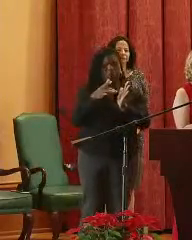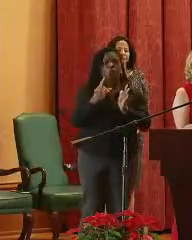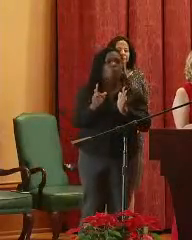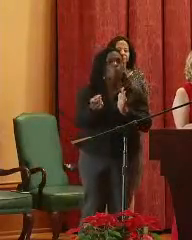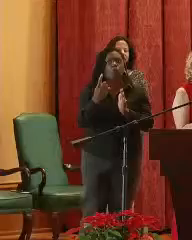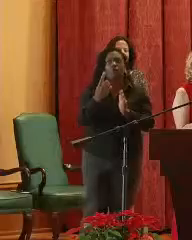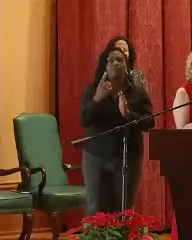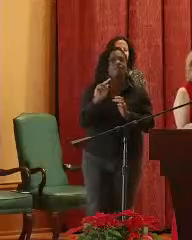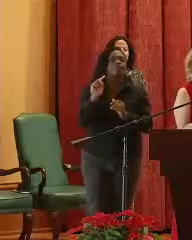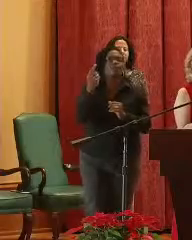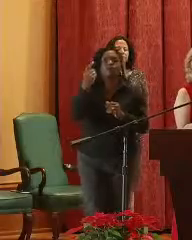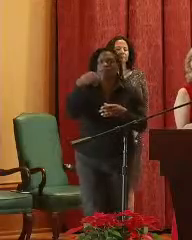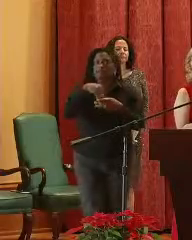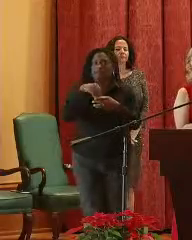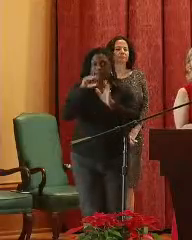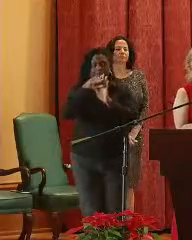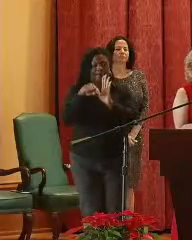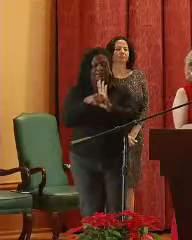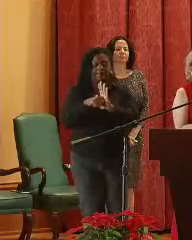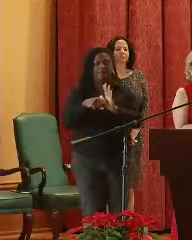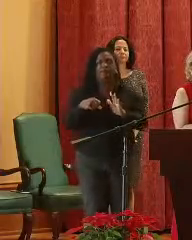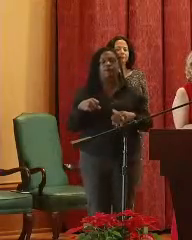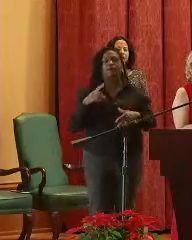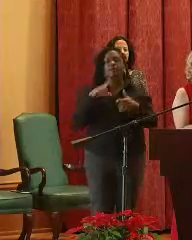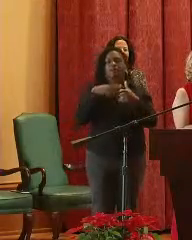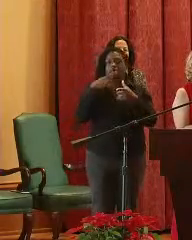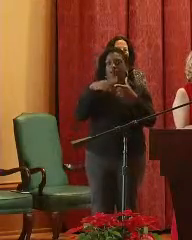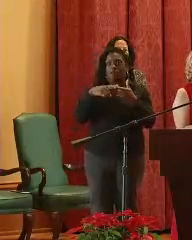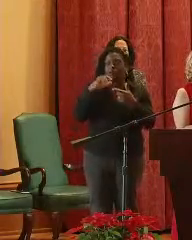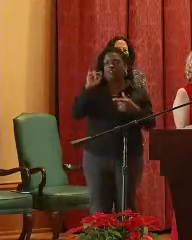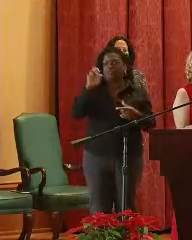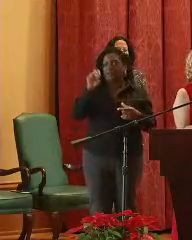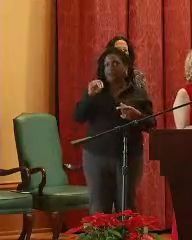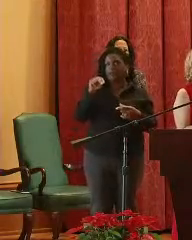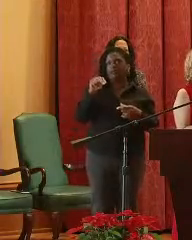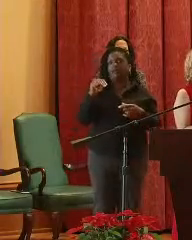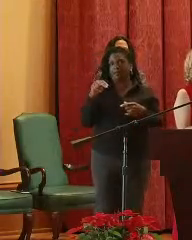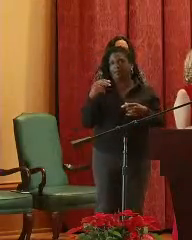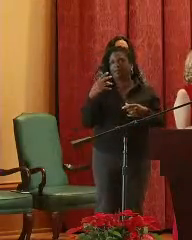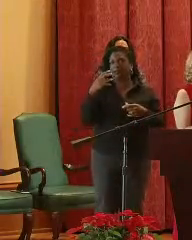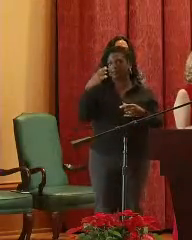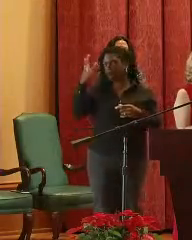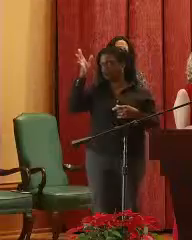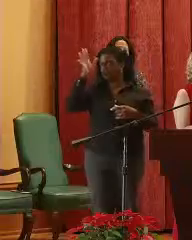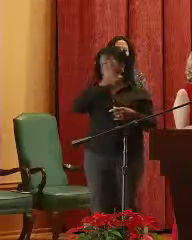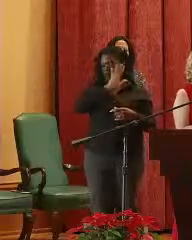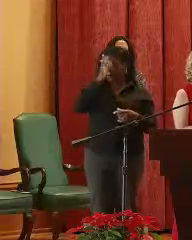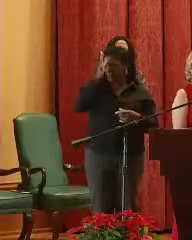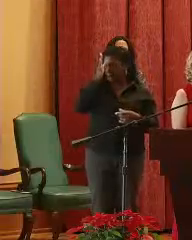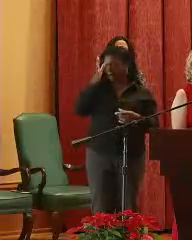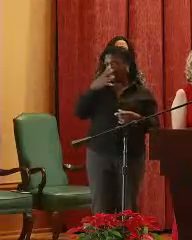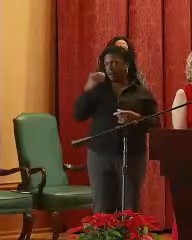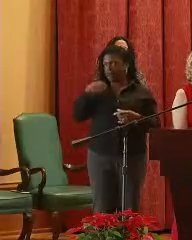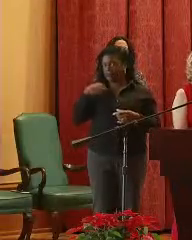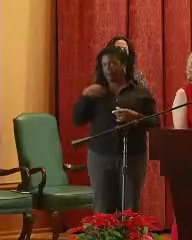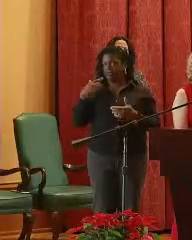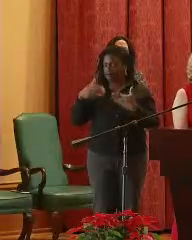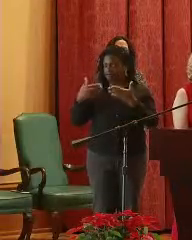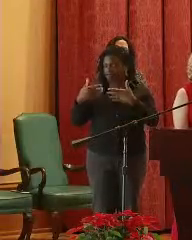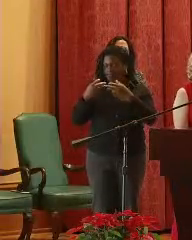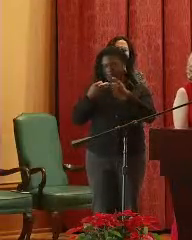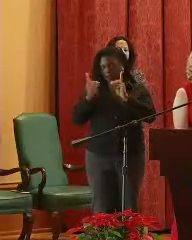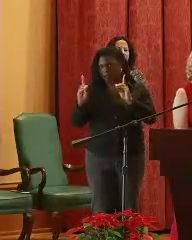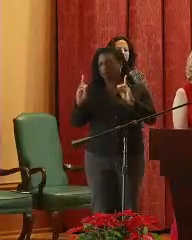state. Then Jen Dad and I separated and eventually divorced, so I needed a job to support us